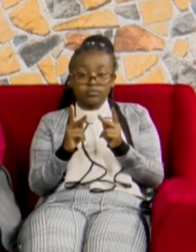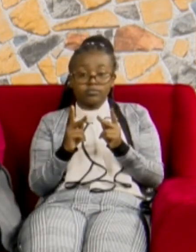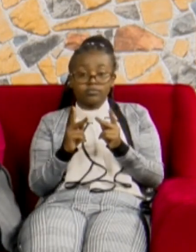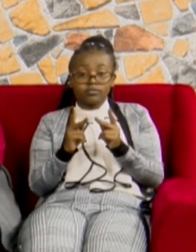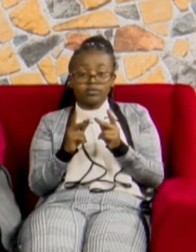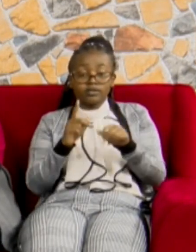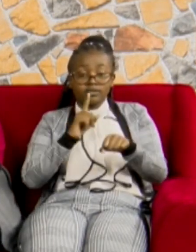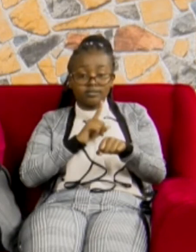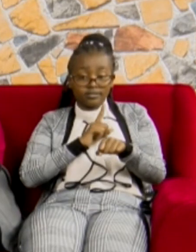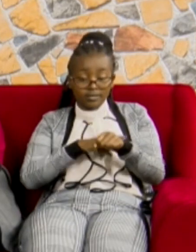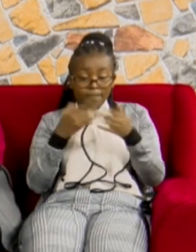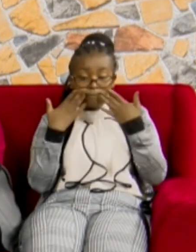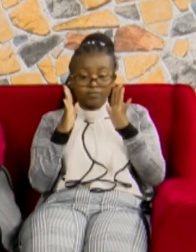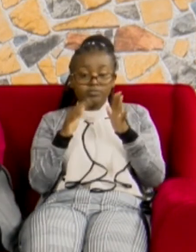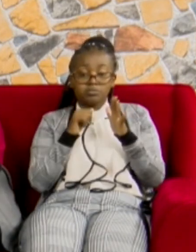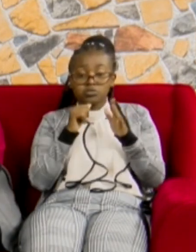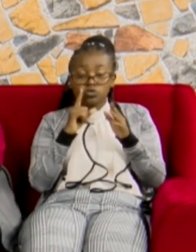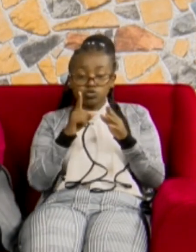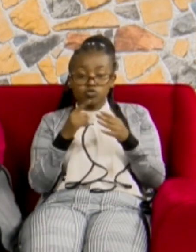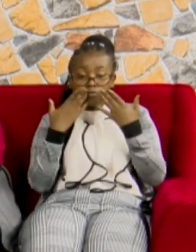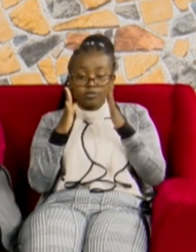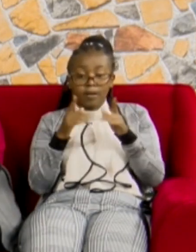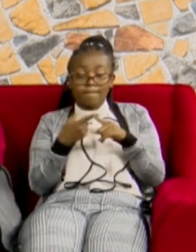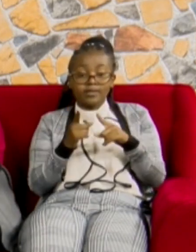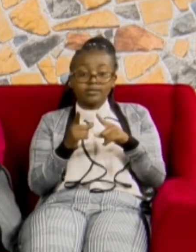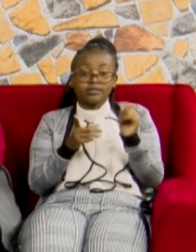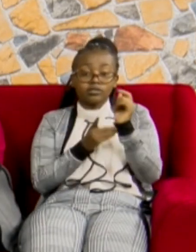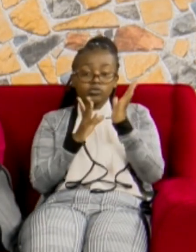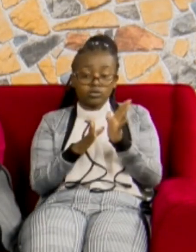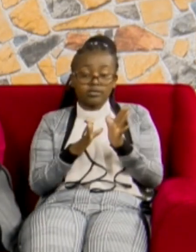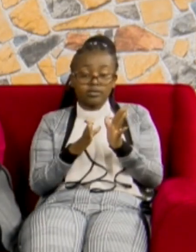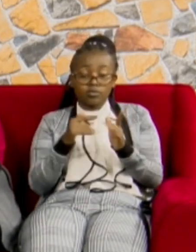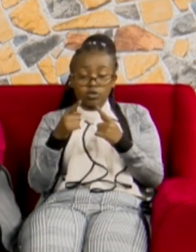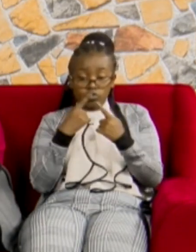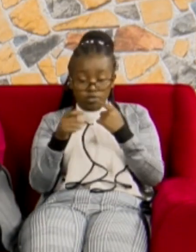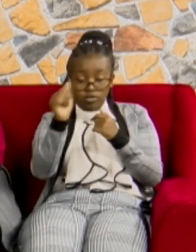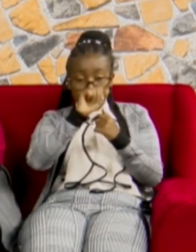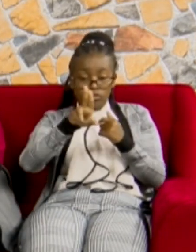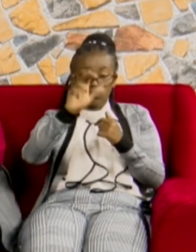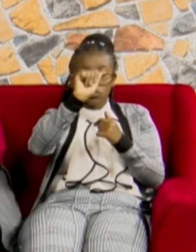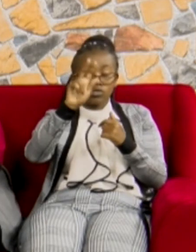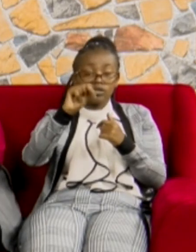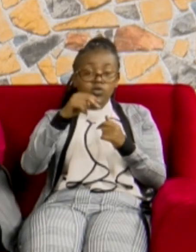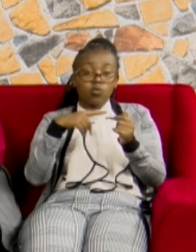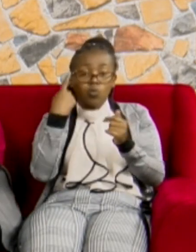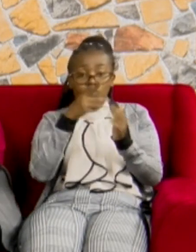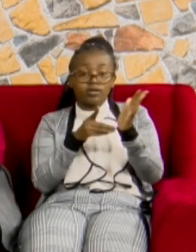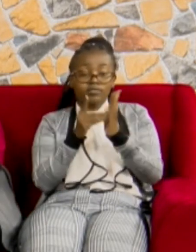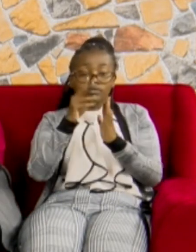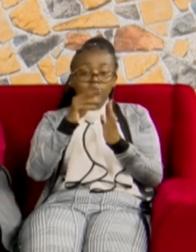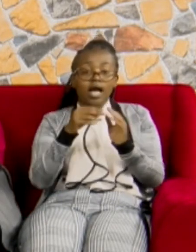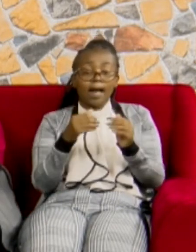Sadly, we are time barred. I'm sure we've not even finished everything, but yes, Dr. we are talking to Dr. Susan, who's a development